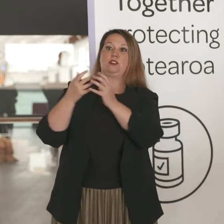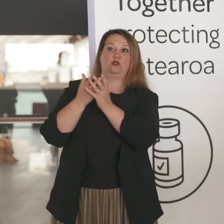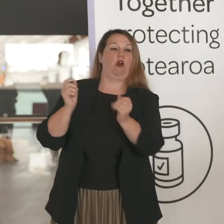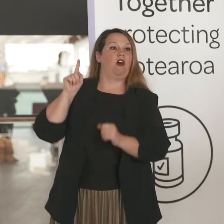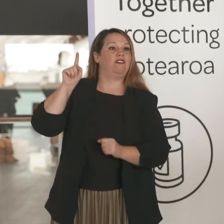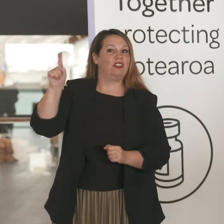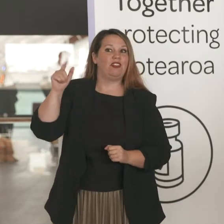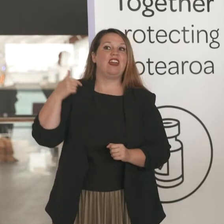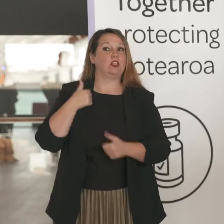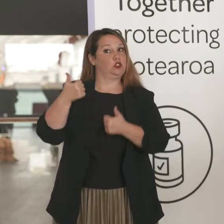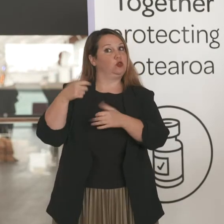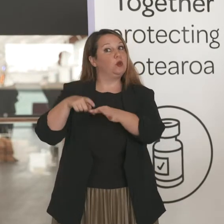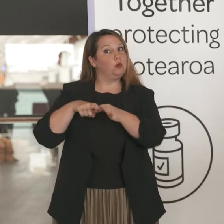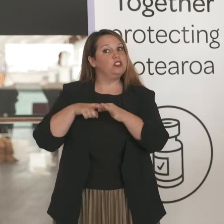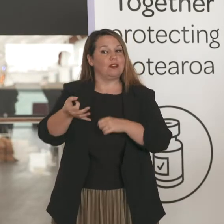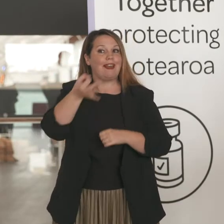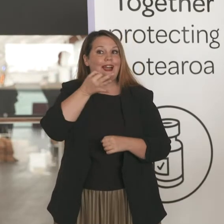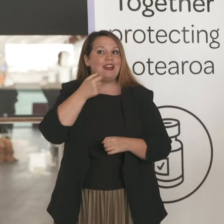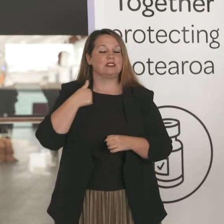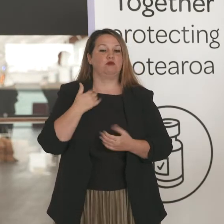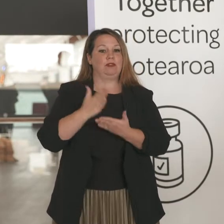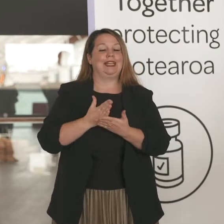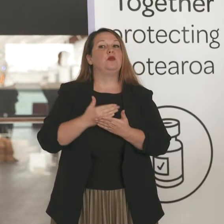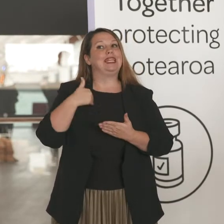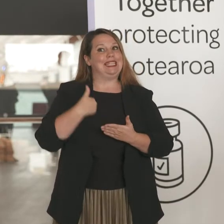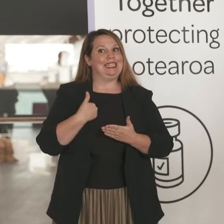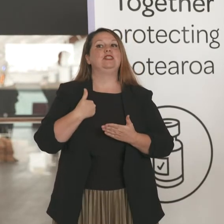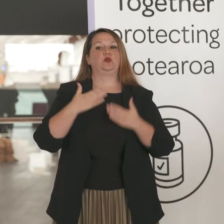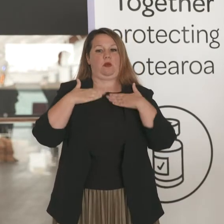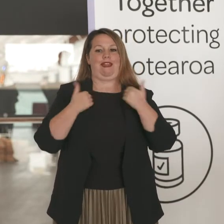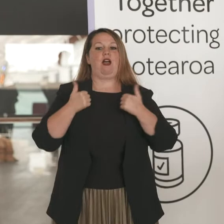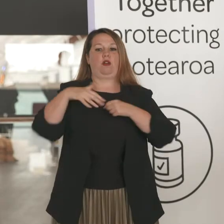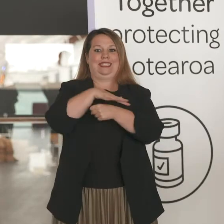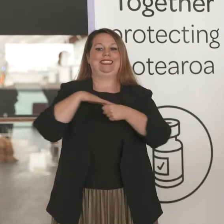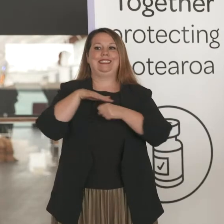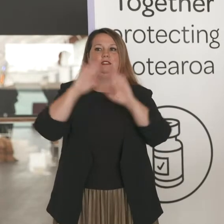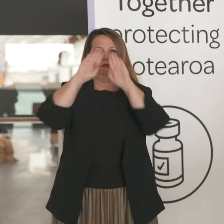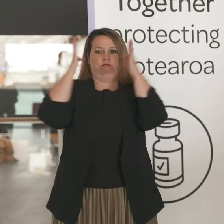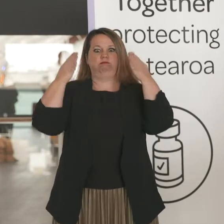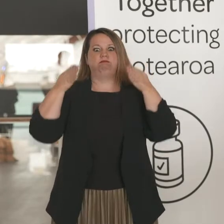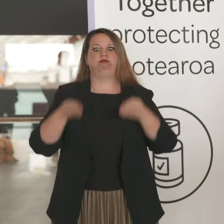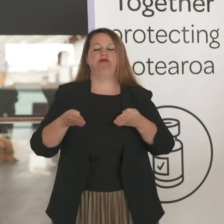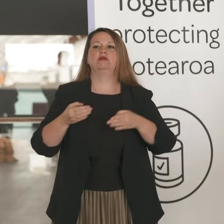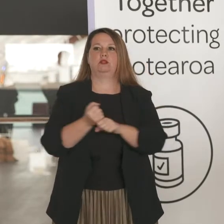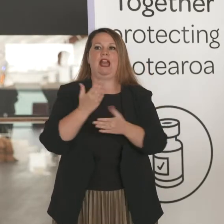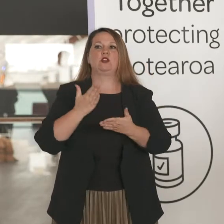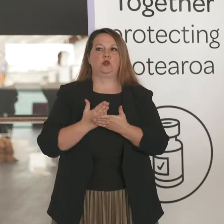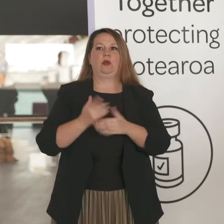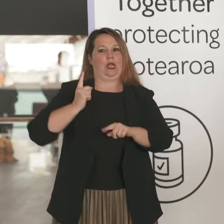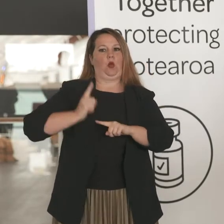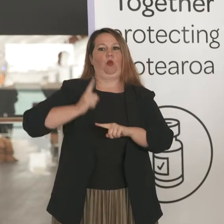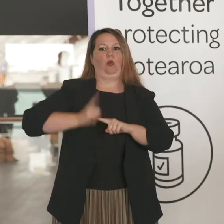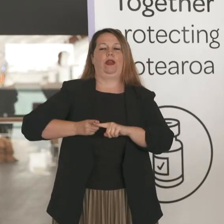absolute focus on how we can actually turn this around and really quickly. And I don't know